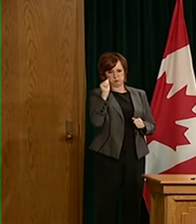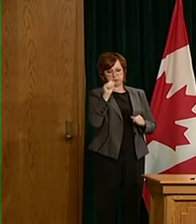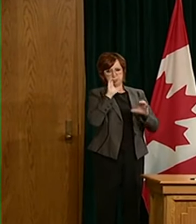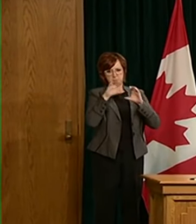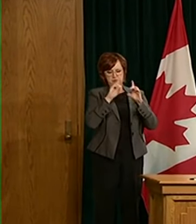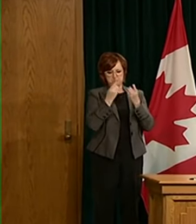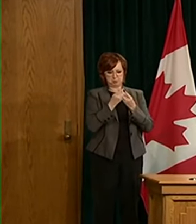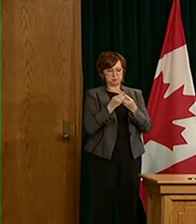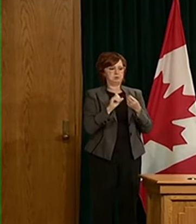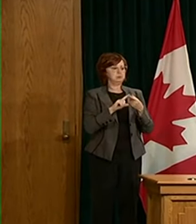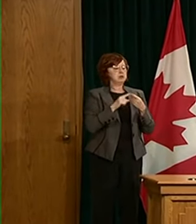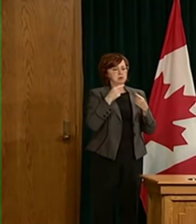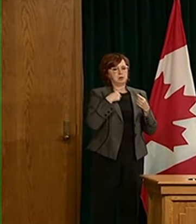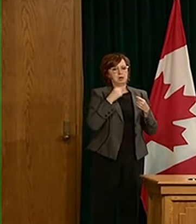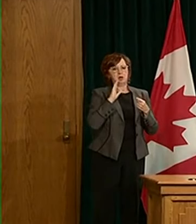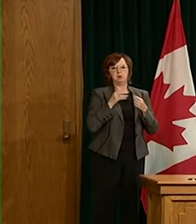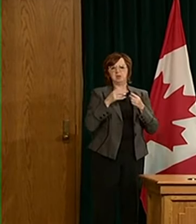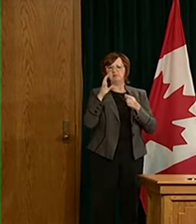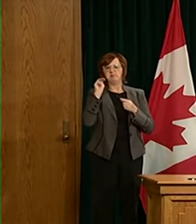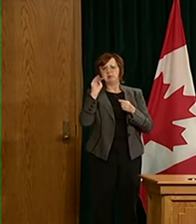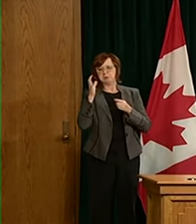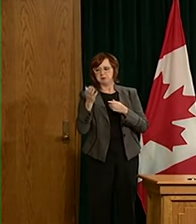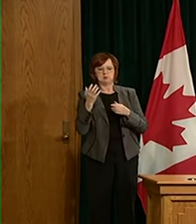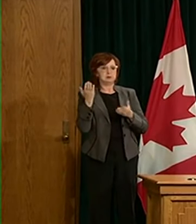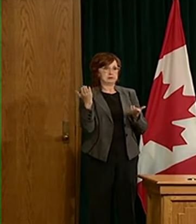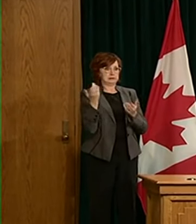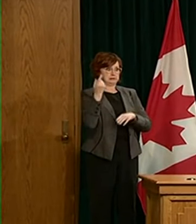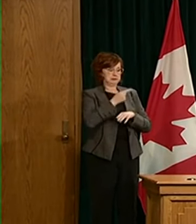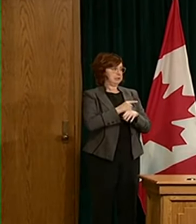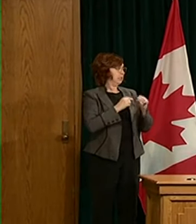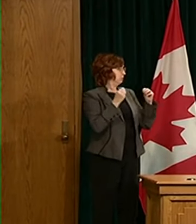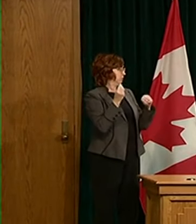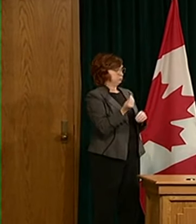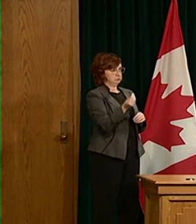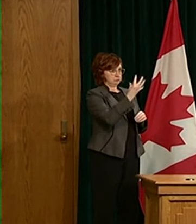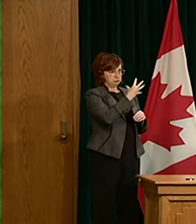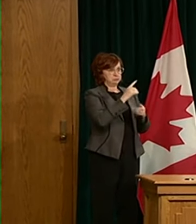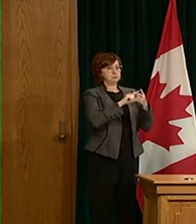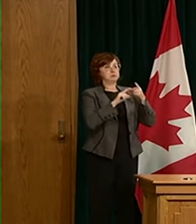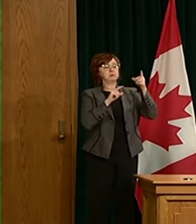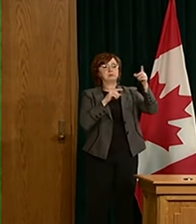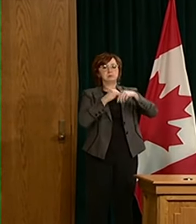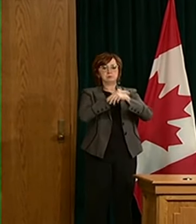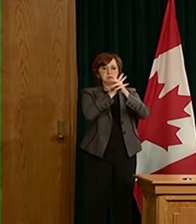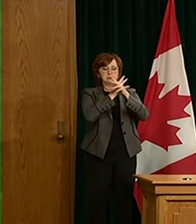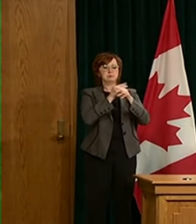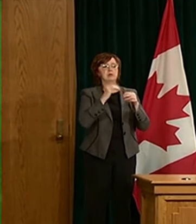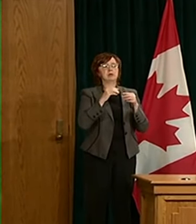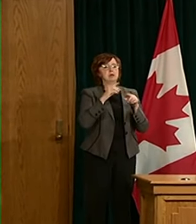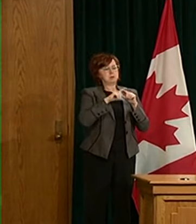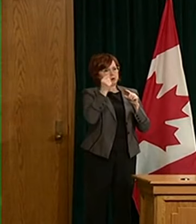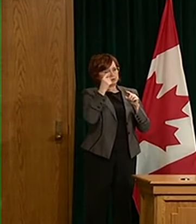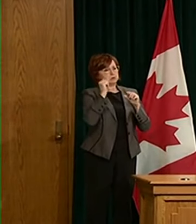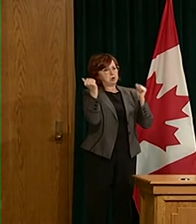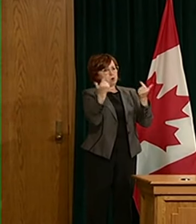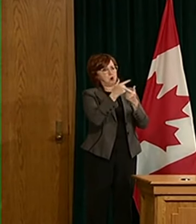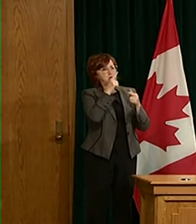using WebEx events for the briefing today. All participants will be on mute. There will be an opportunity for questions at the end of the